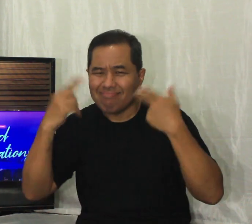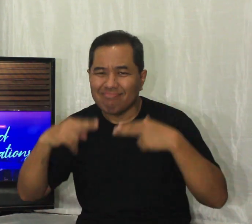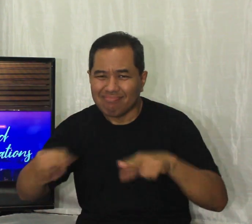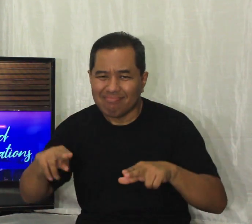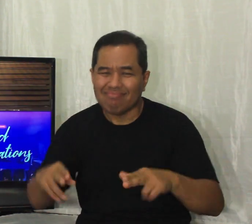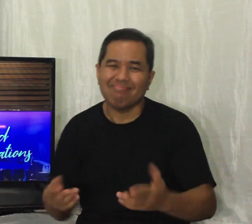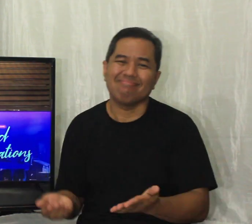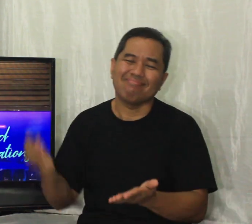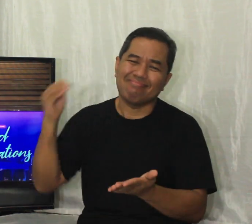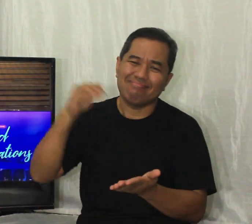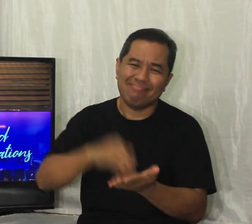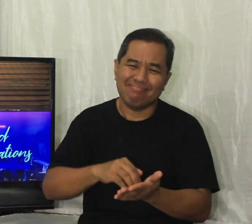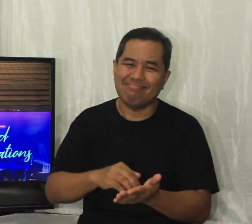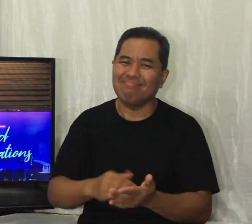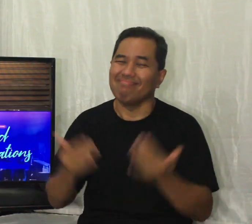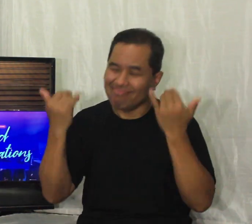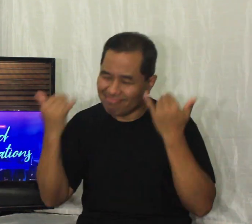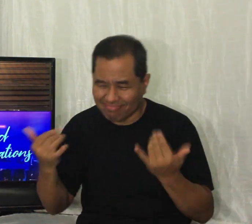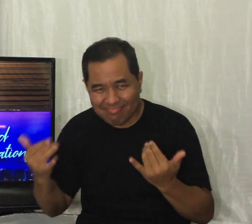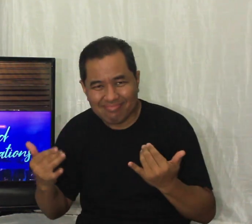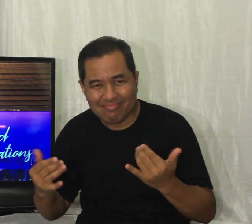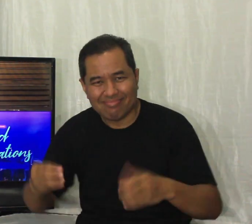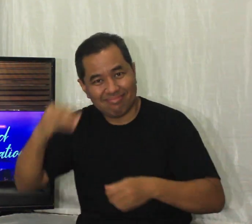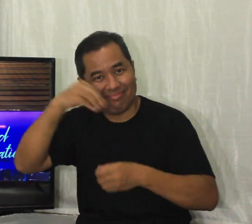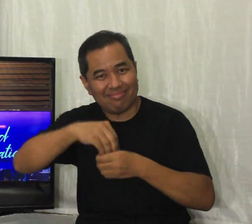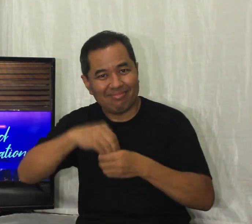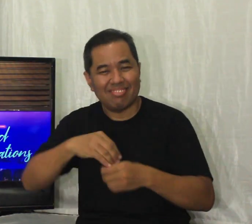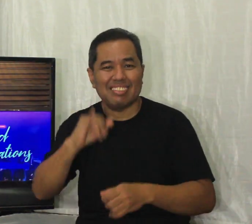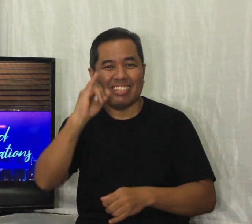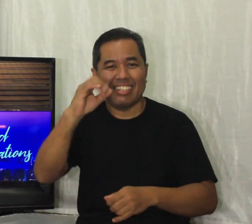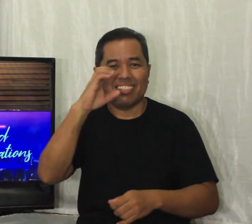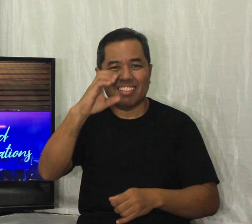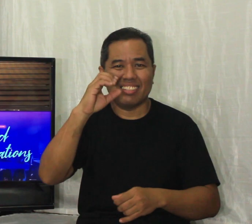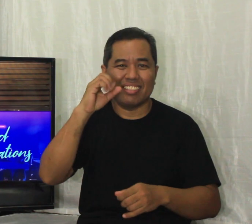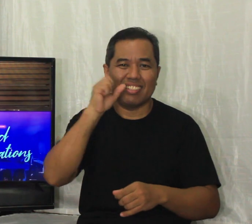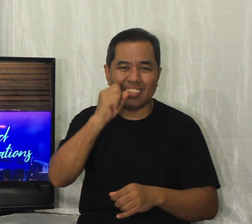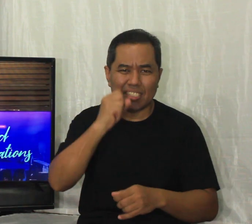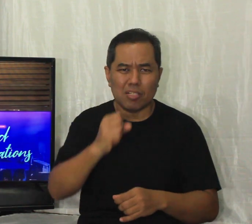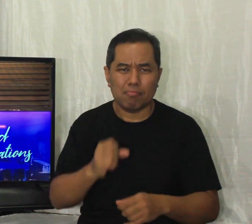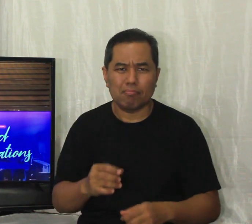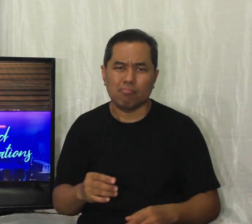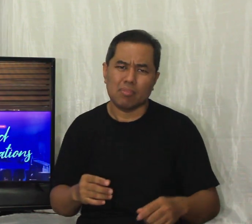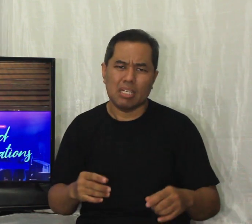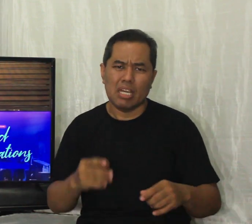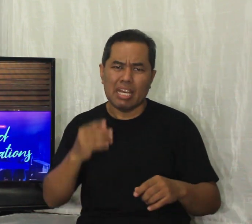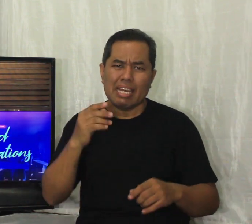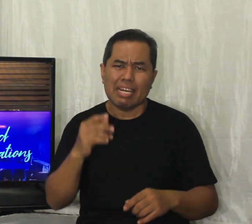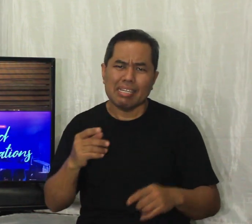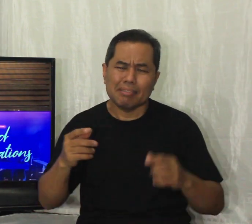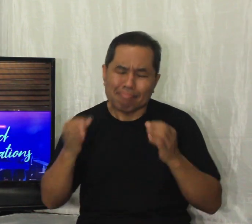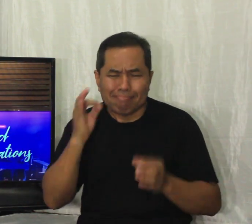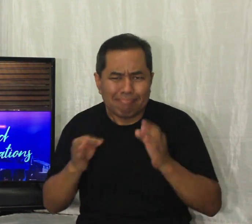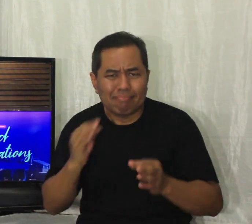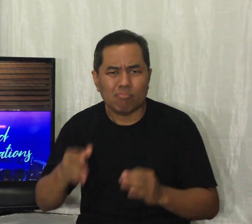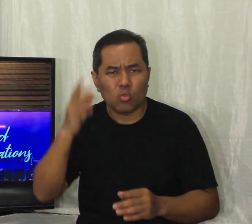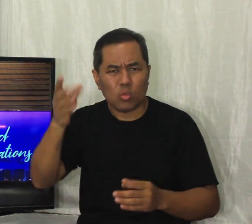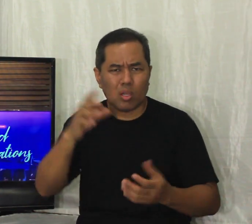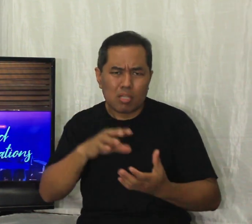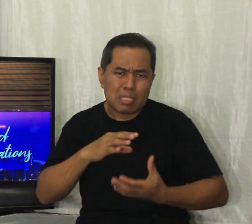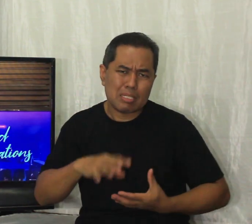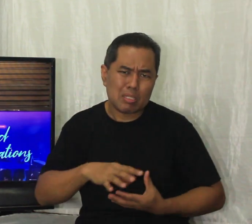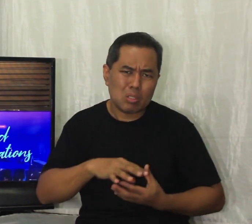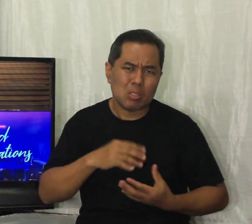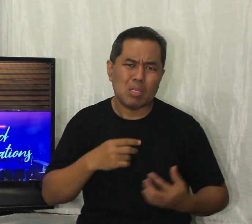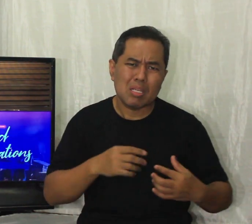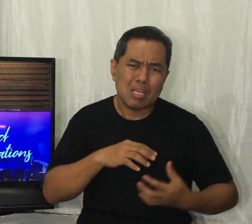Church. So, if you are a visitor, it is not mandatory to give. But if the Spirit is touching your heart, I